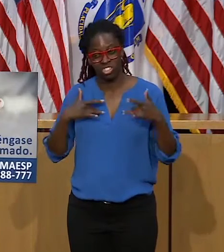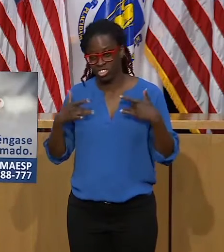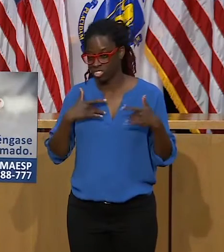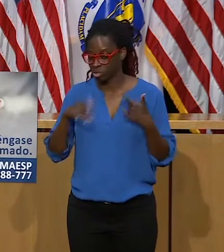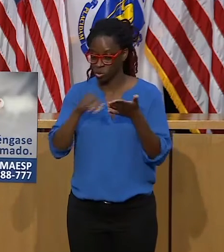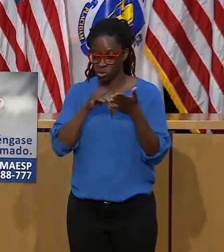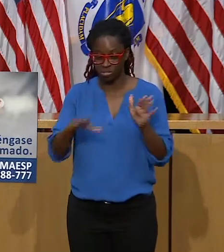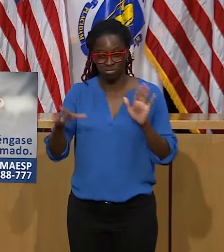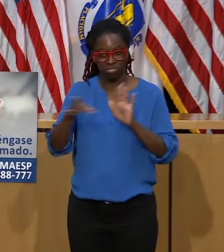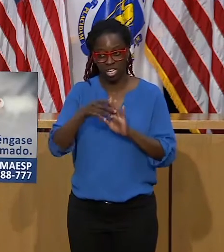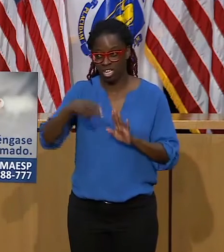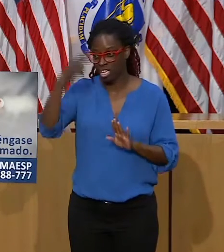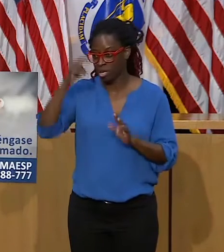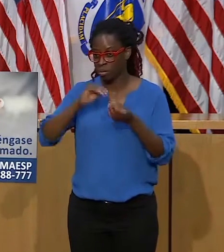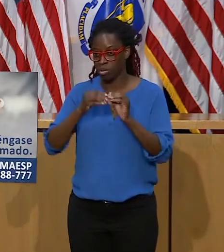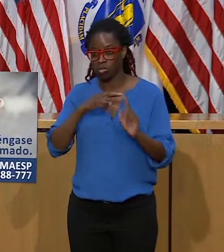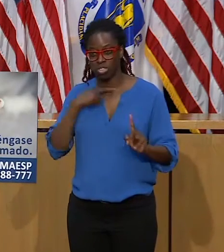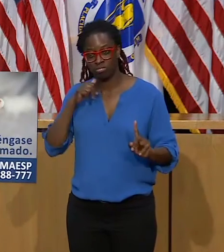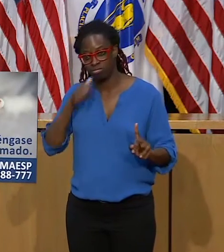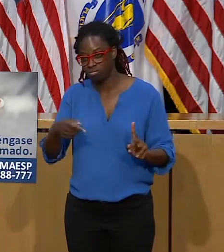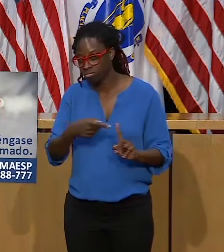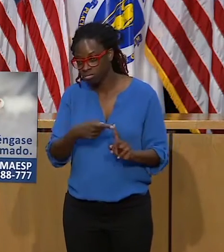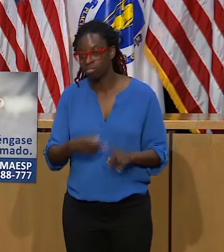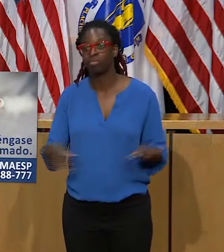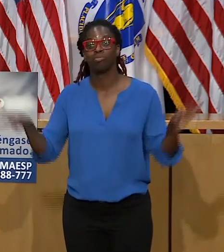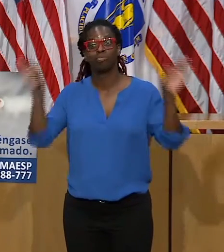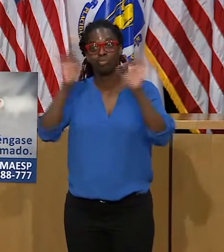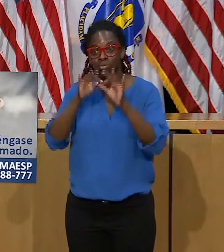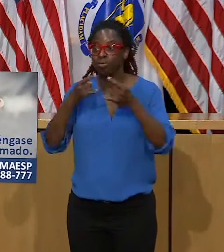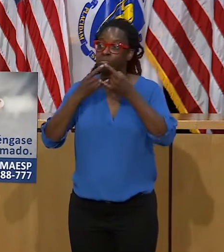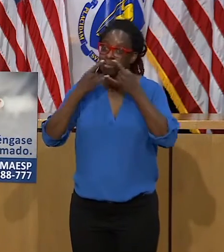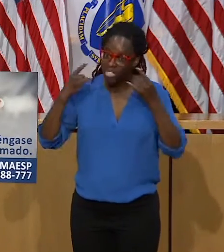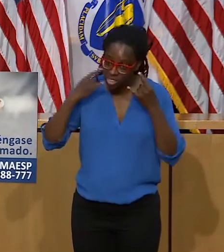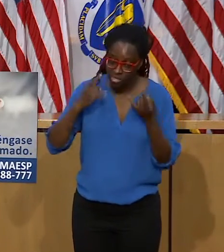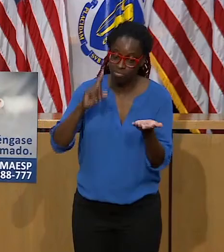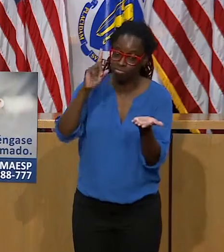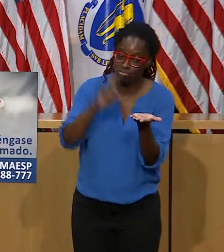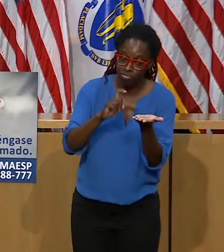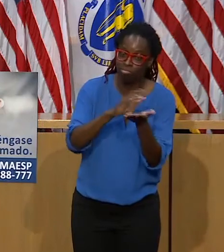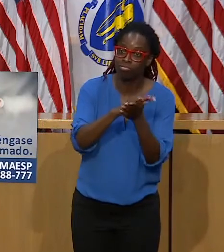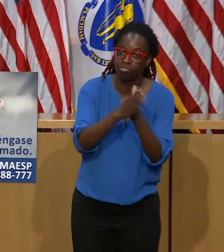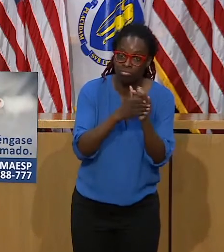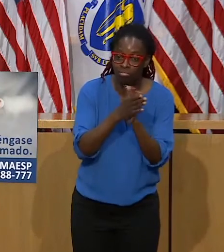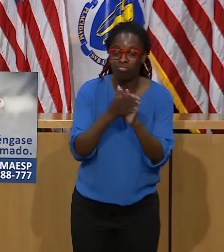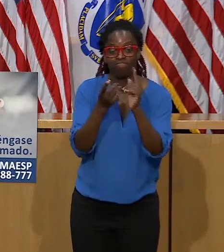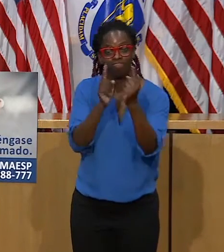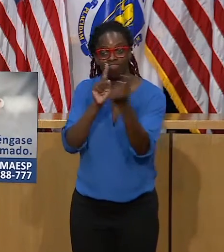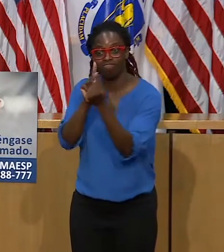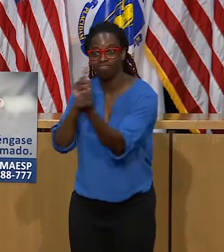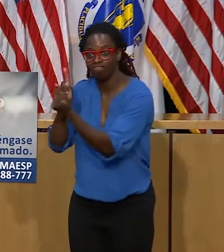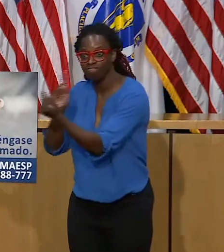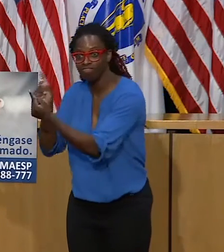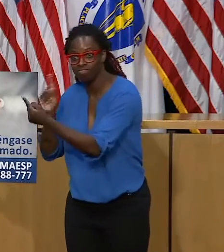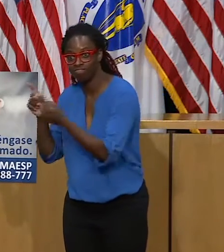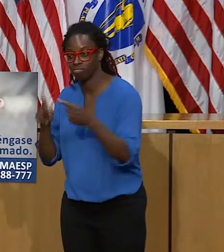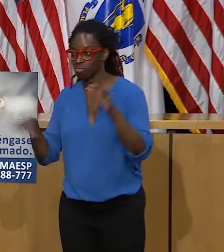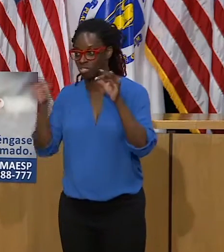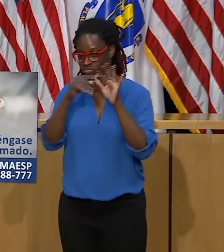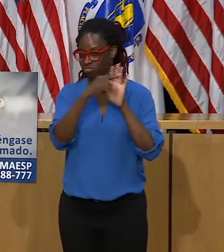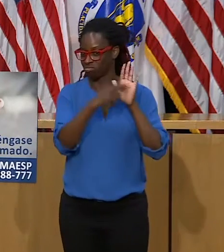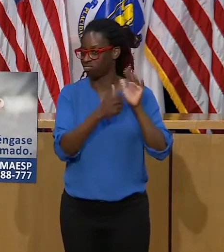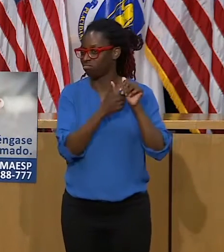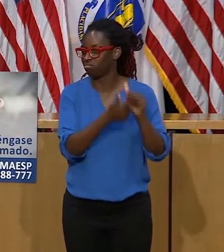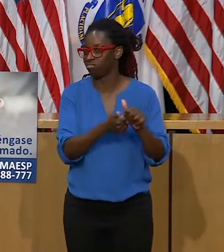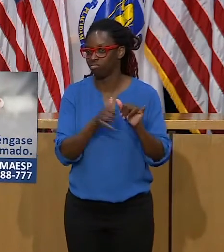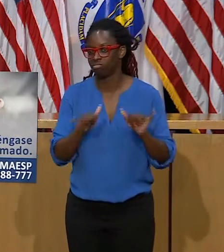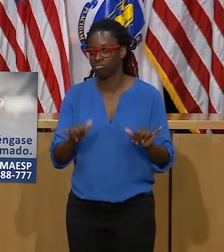package. And we need to combine the mask wearing with the physical distancing and with hand washing